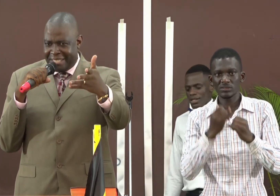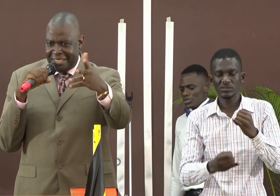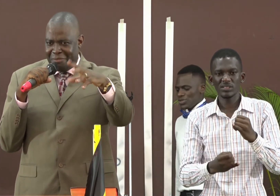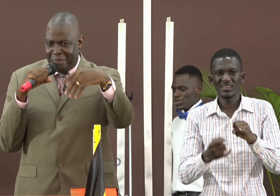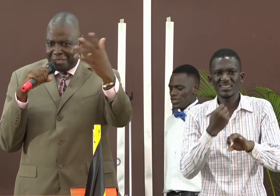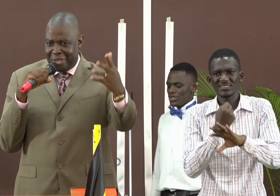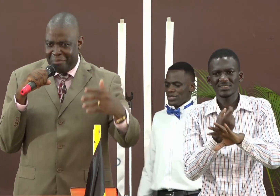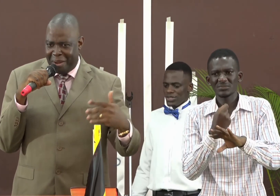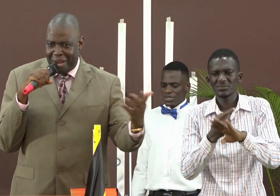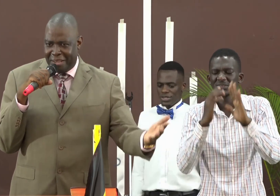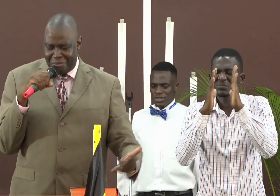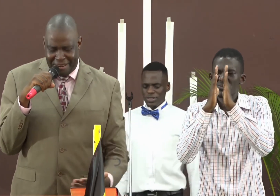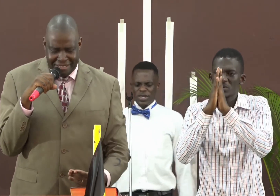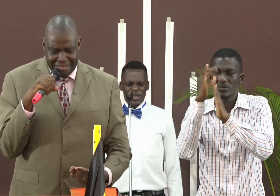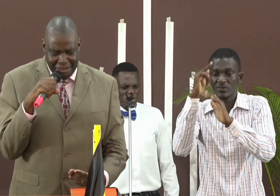So as